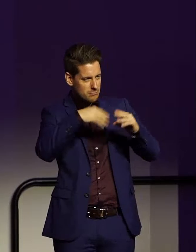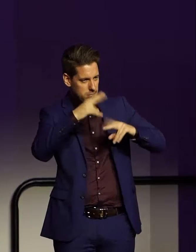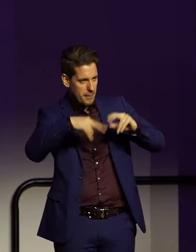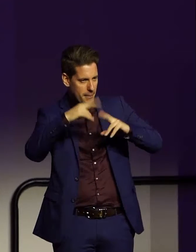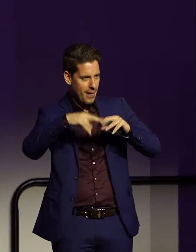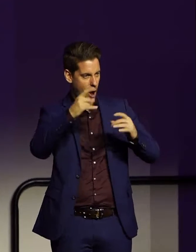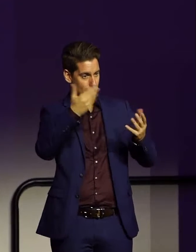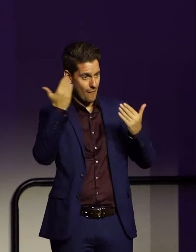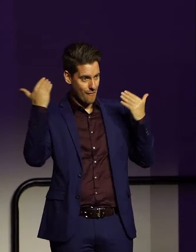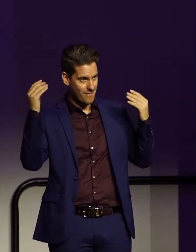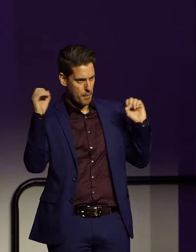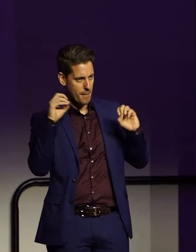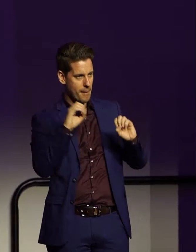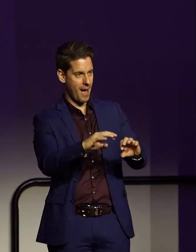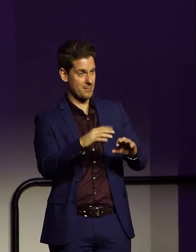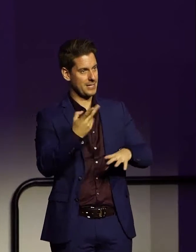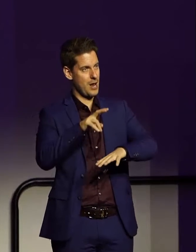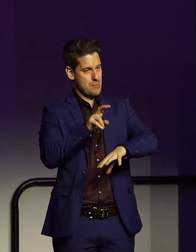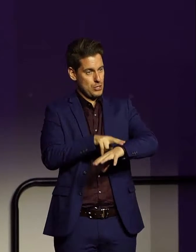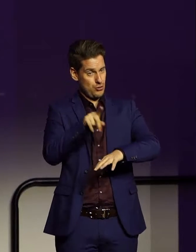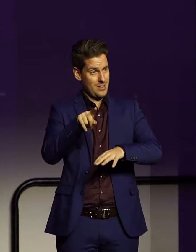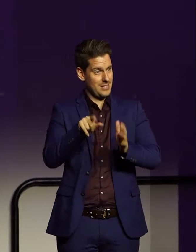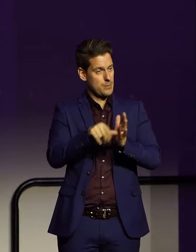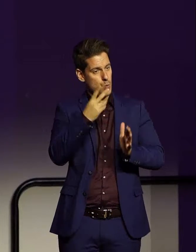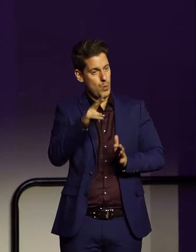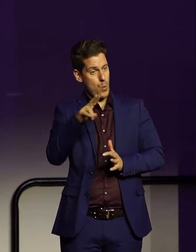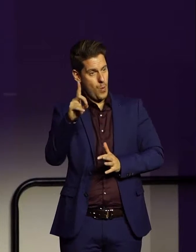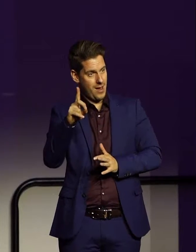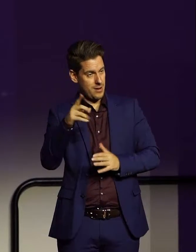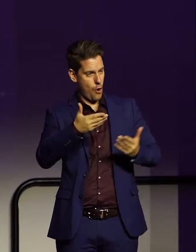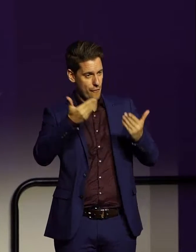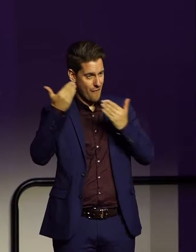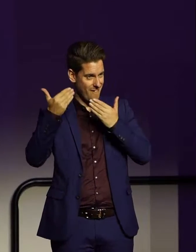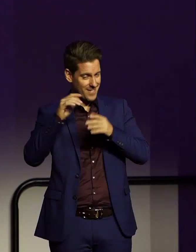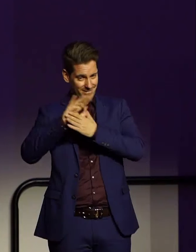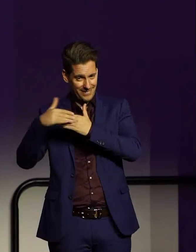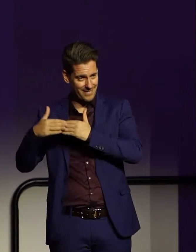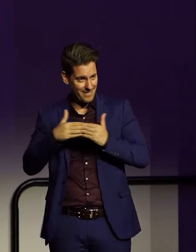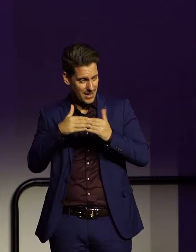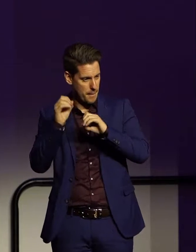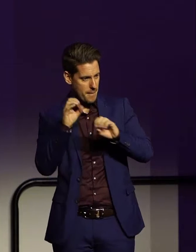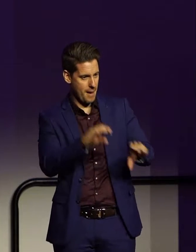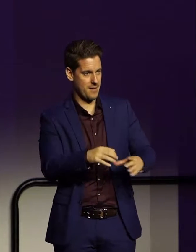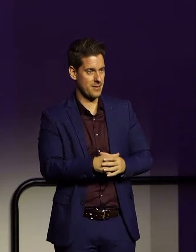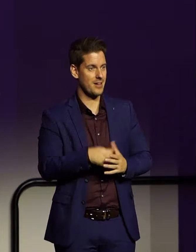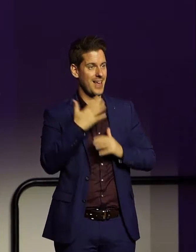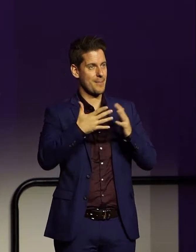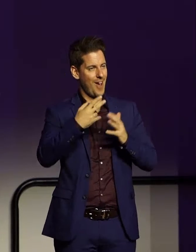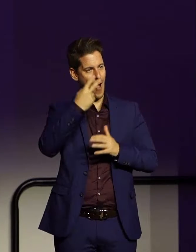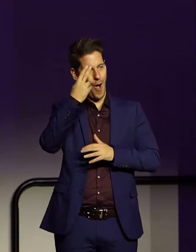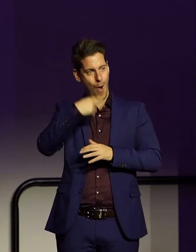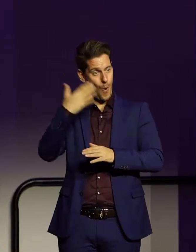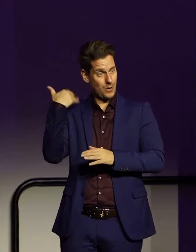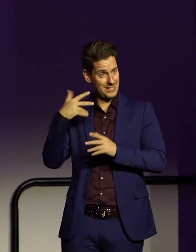time for the apprentices of 2021. That meant a combination of traditional manufacturing